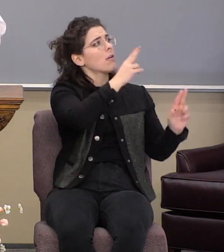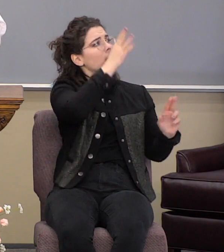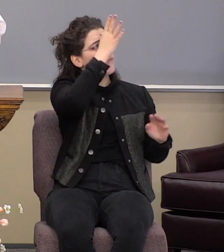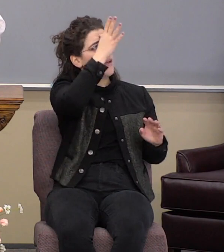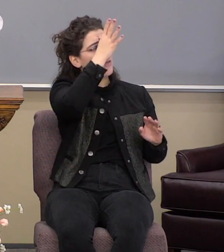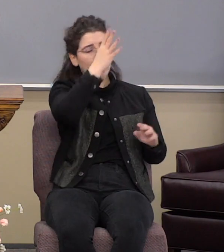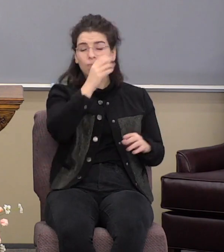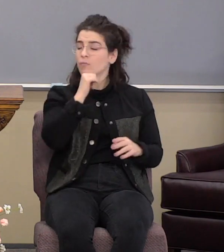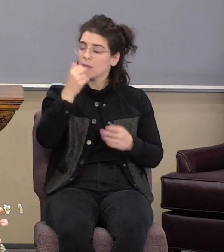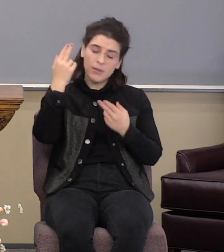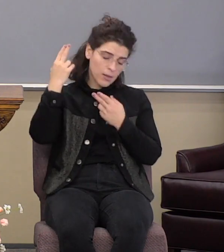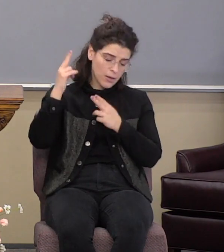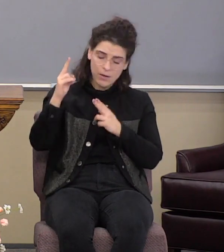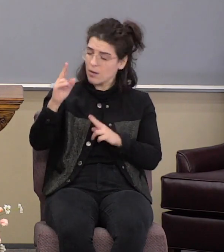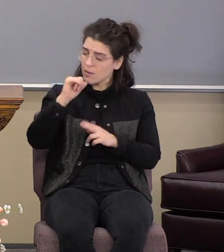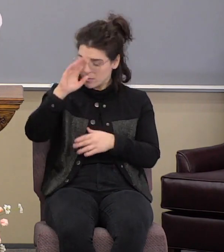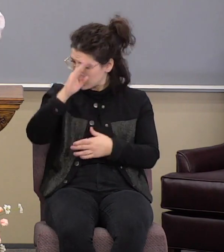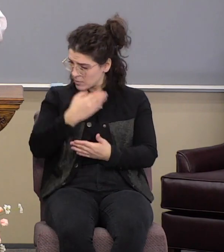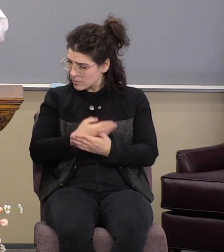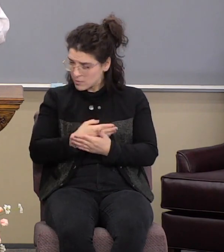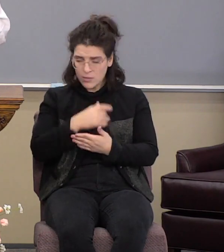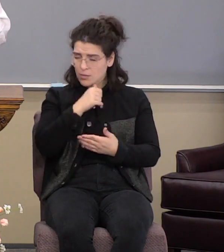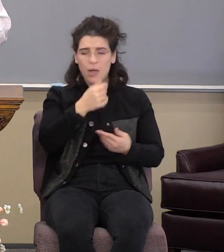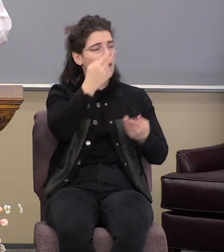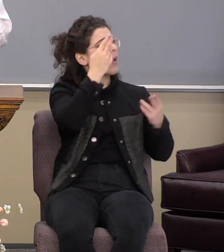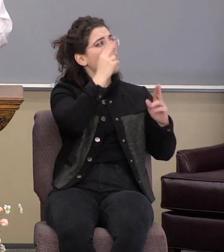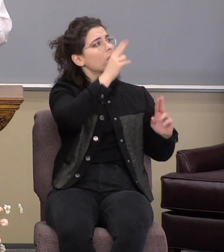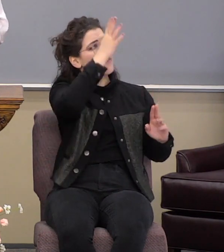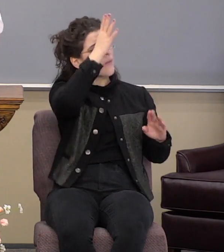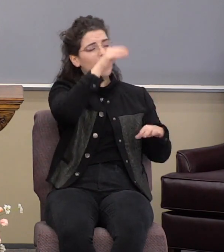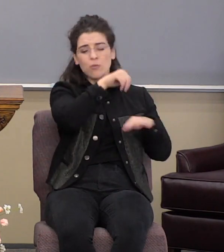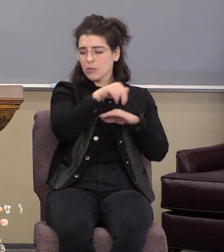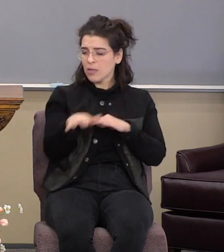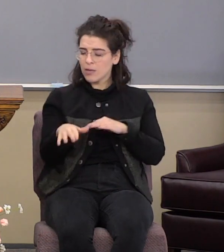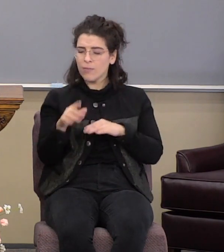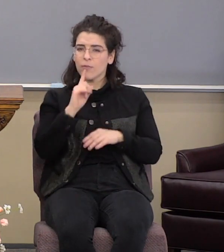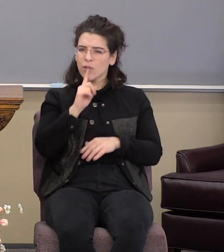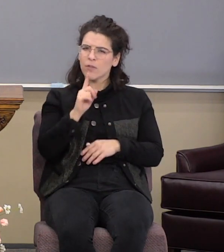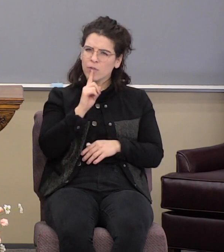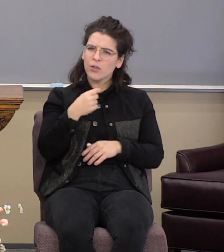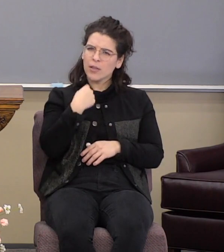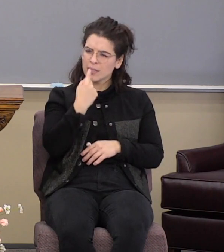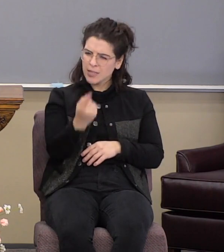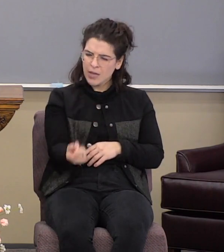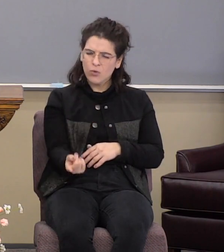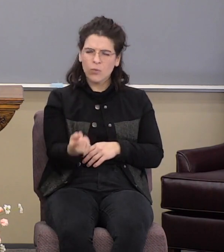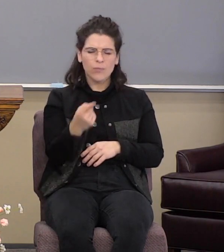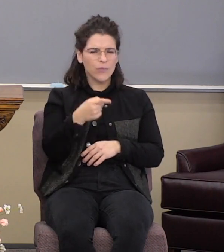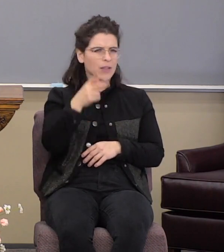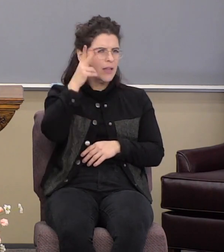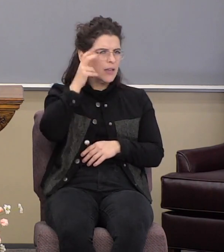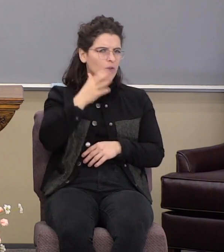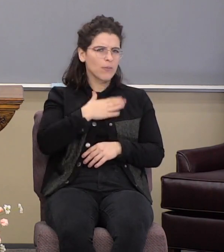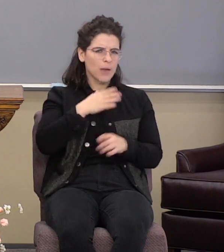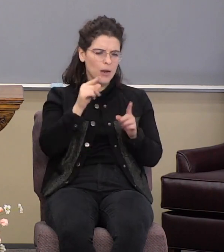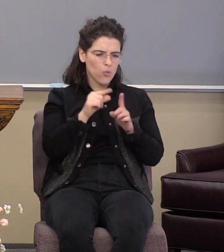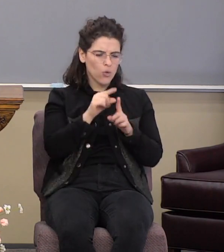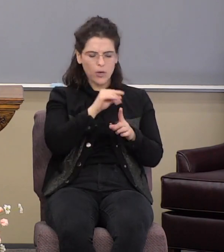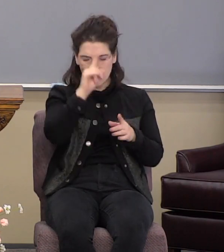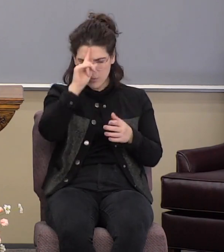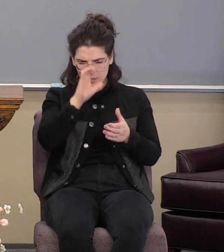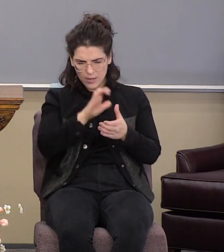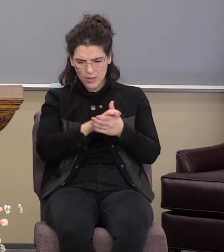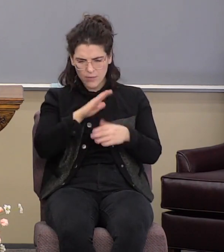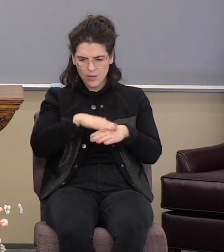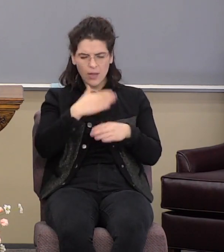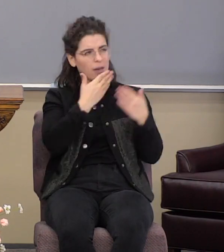not the Son, honoreth not the Father which hath sent him. Verily, verily, I say unto you, he that heareth my word and believeth on him